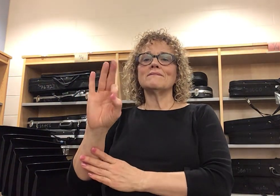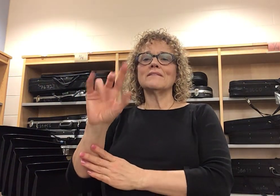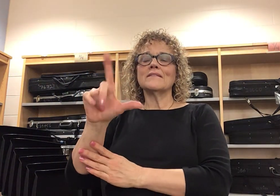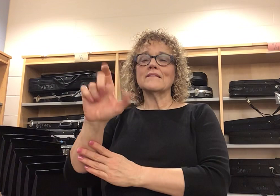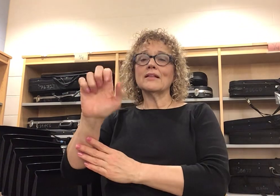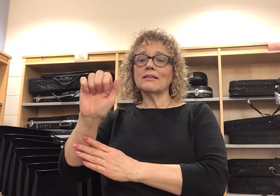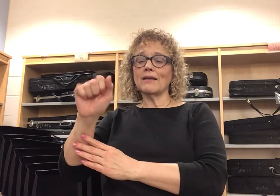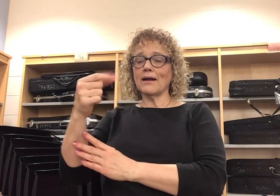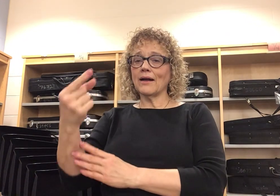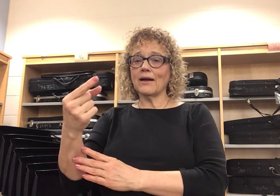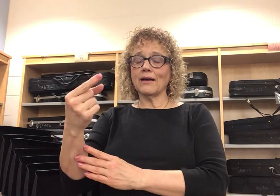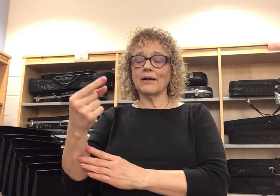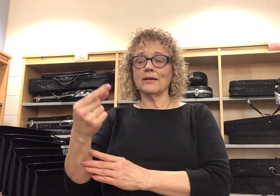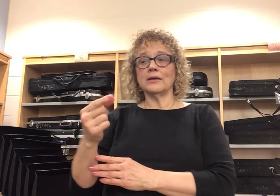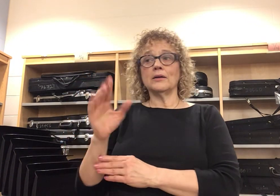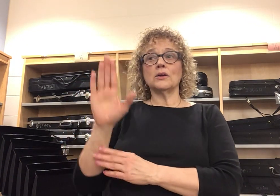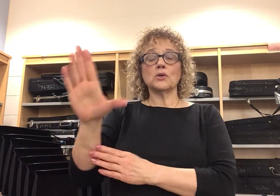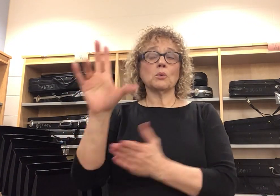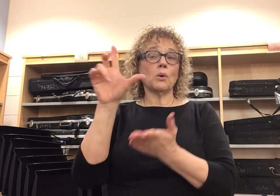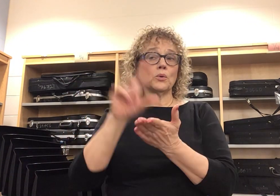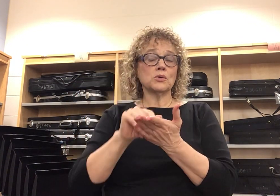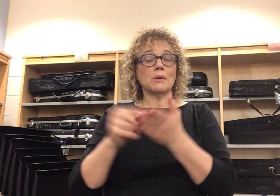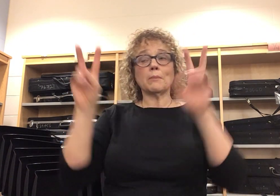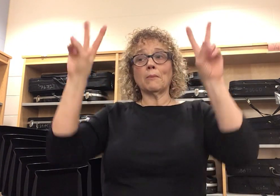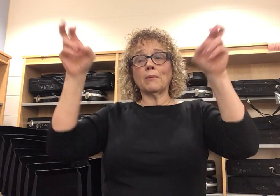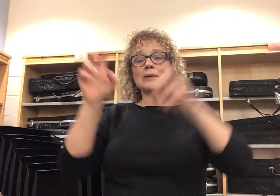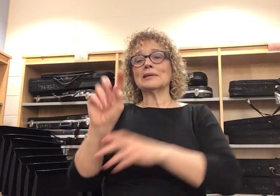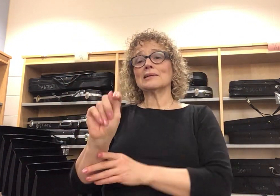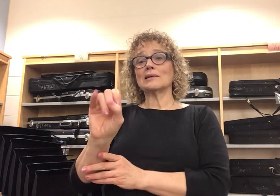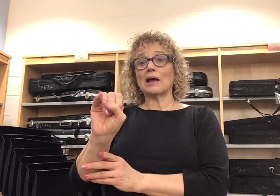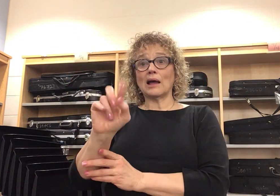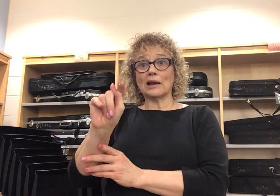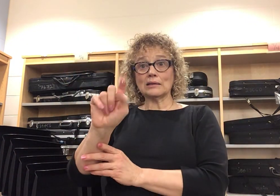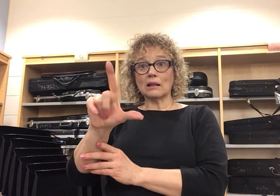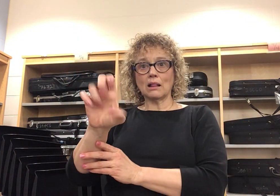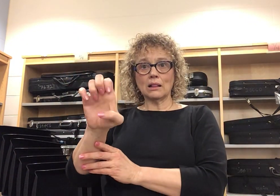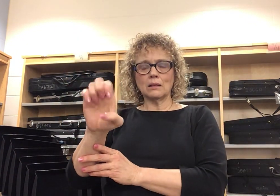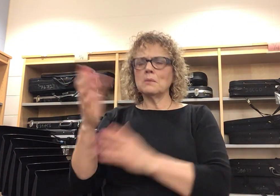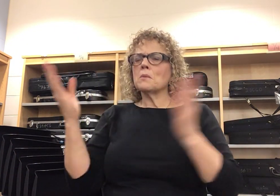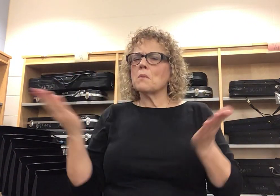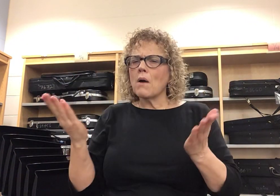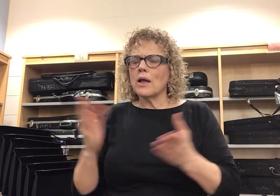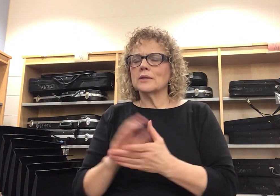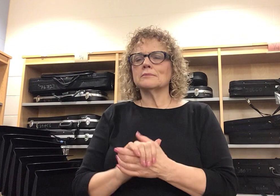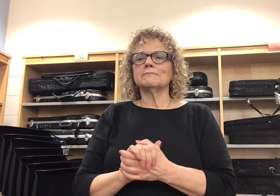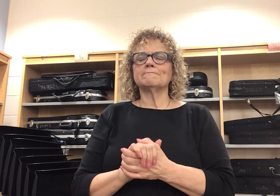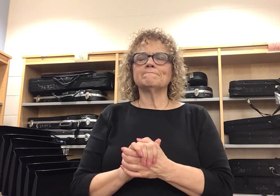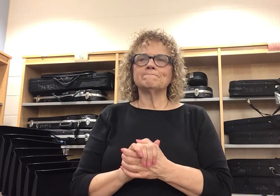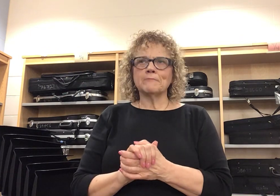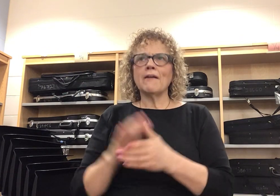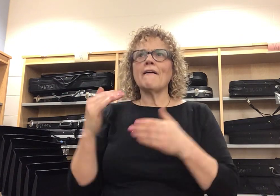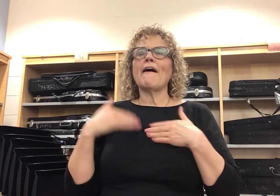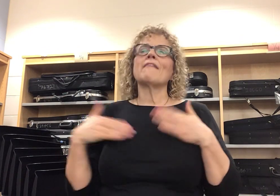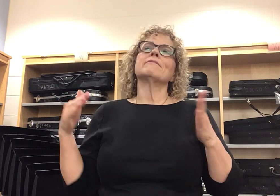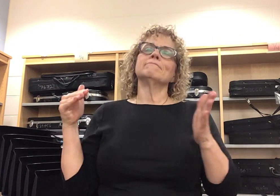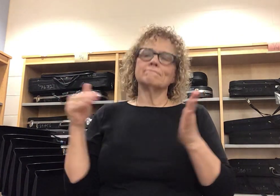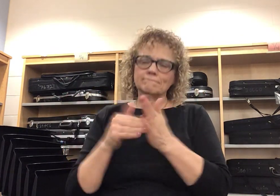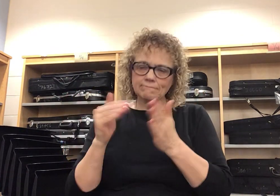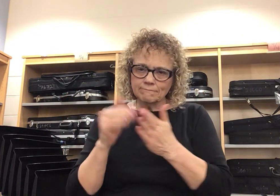You can't steal one, but you can take some of the words that are commonly used in newspapers that you've heard before